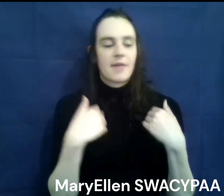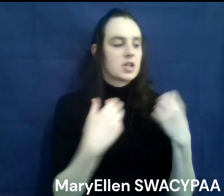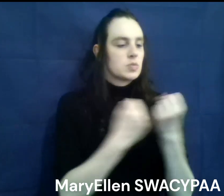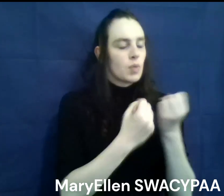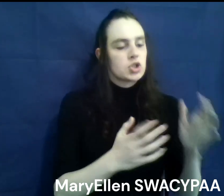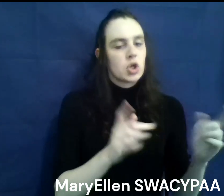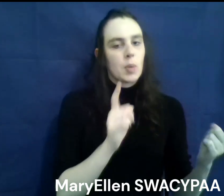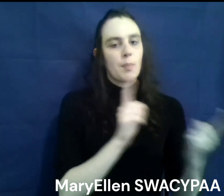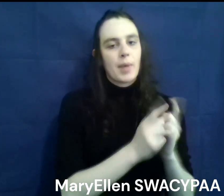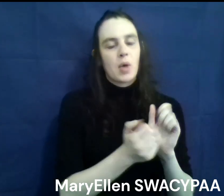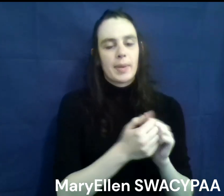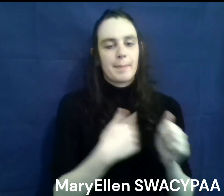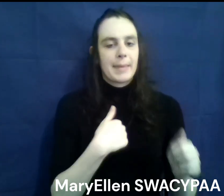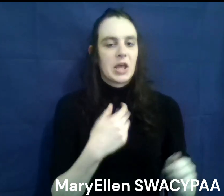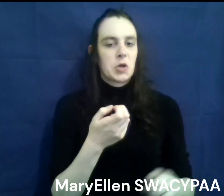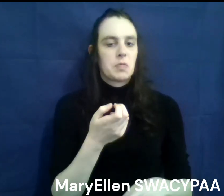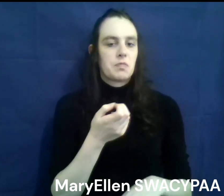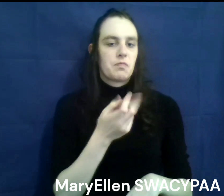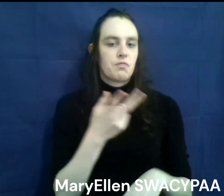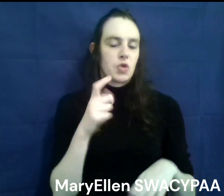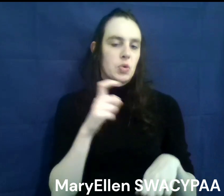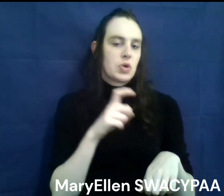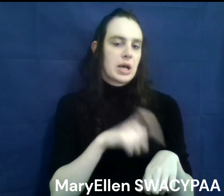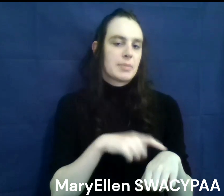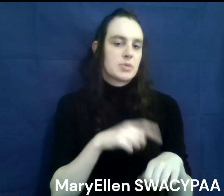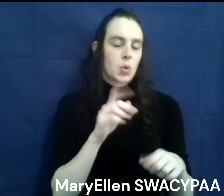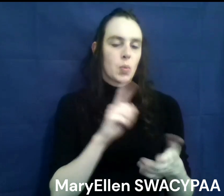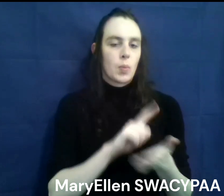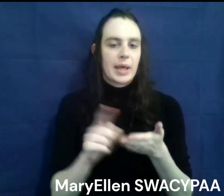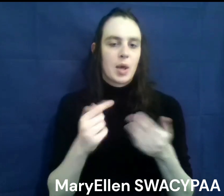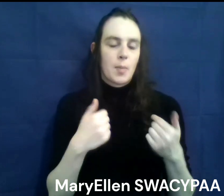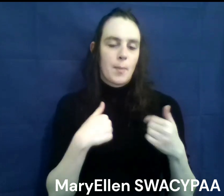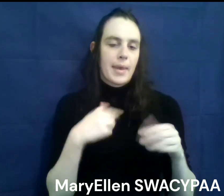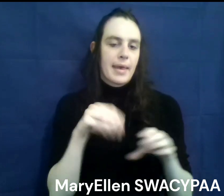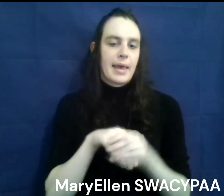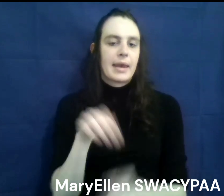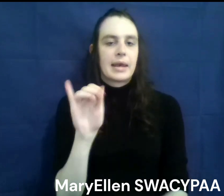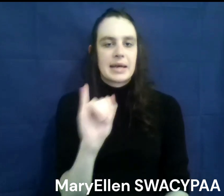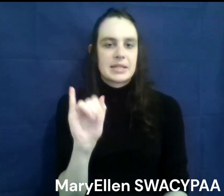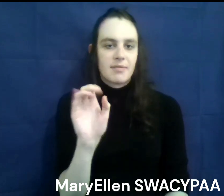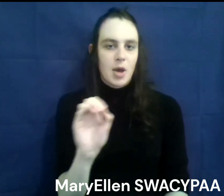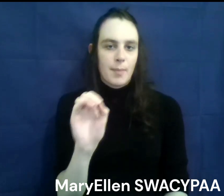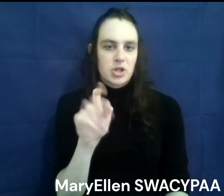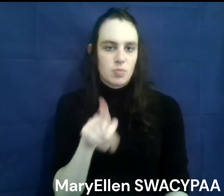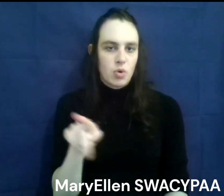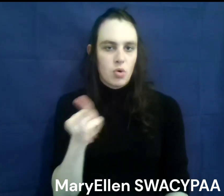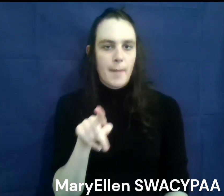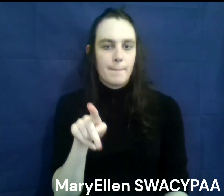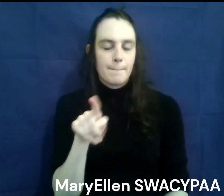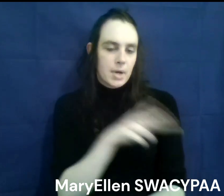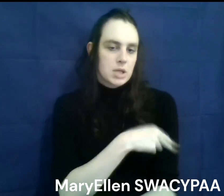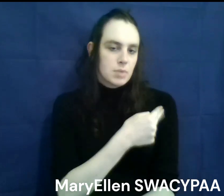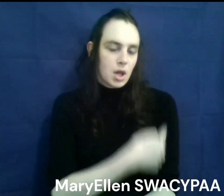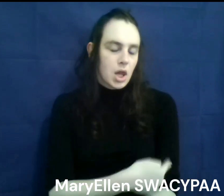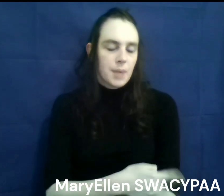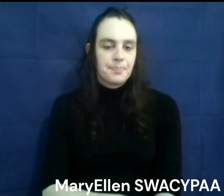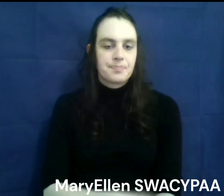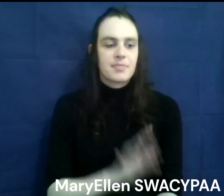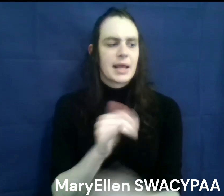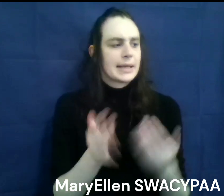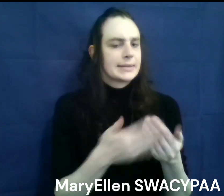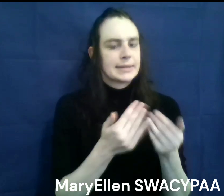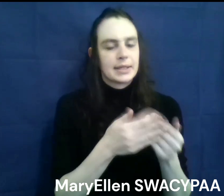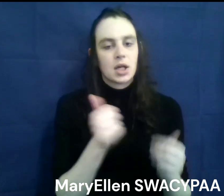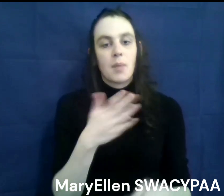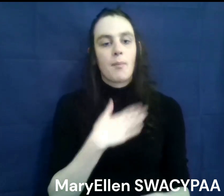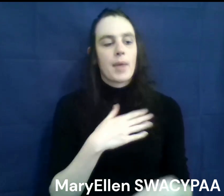I was an intensive outpatient program, that was easier. And my sponsor tricked me into